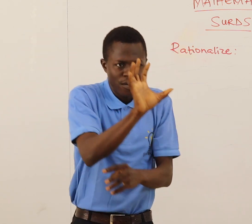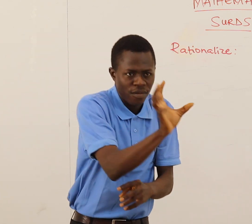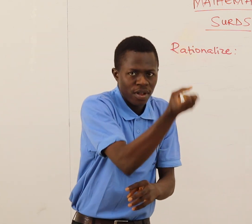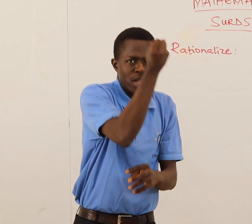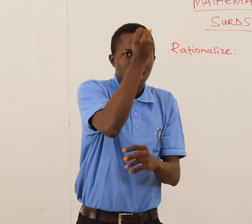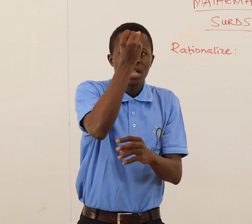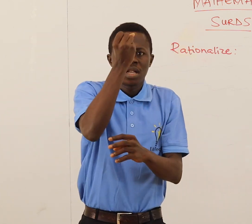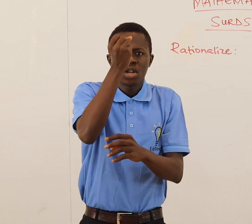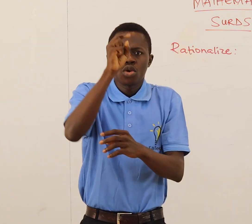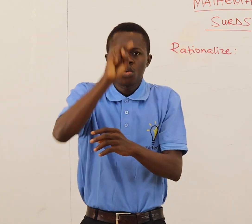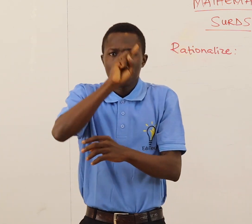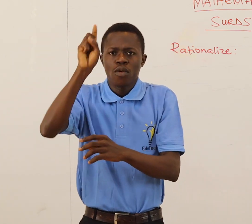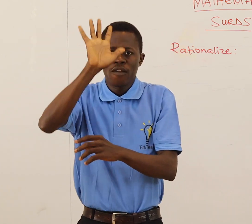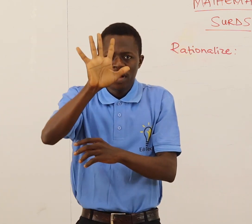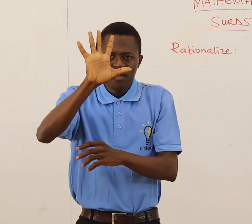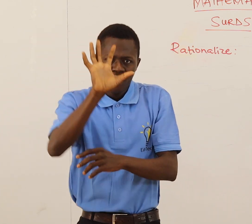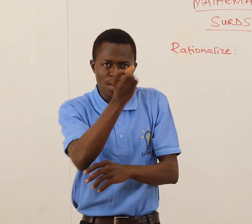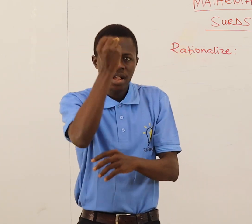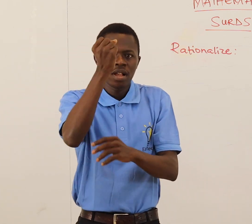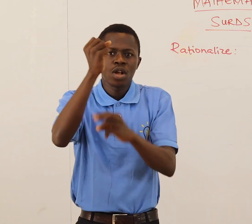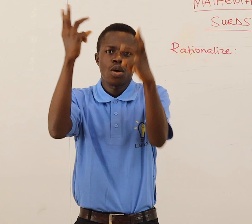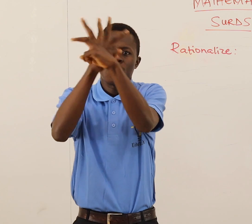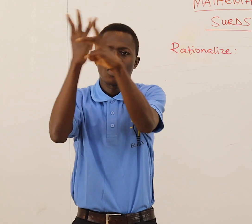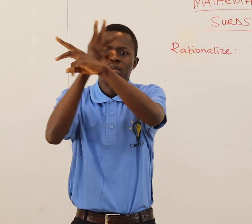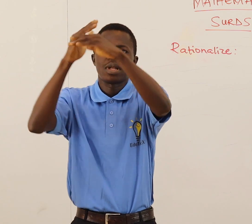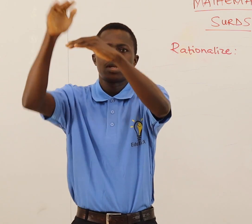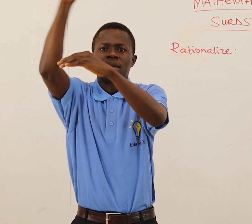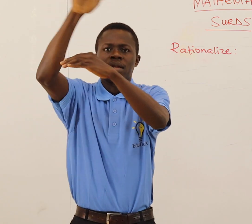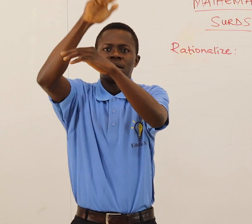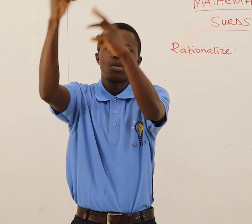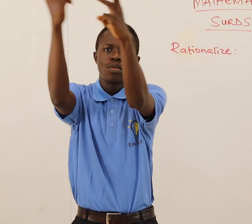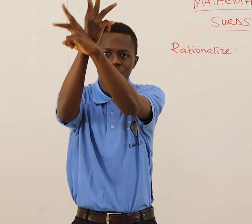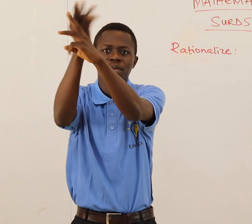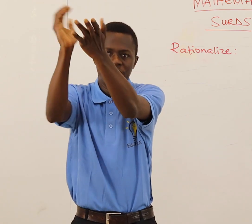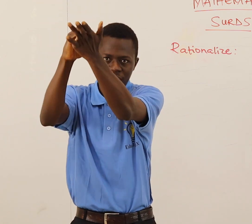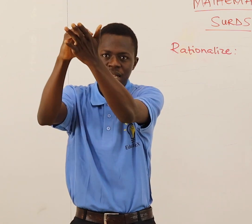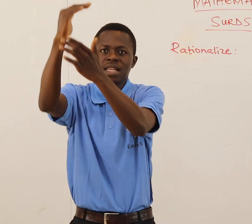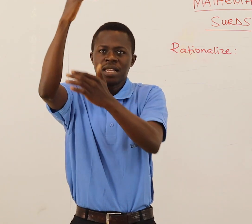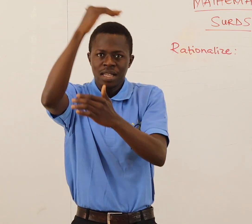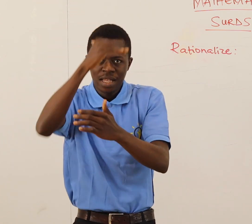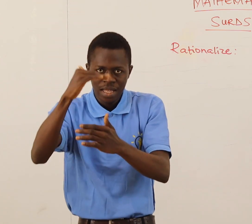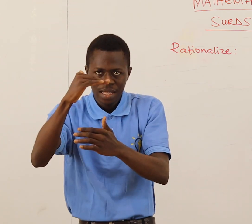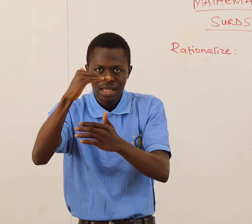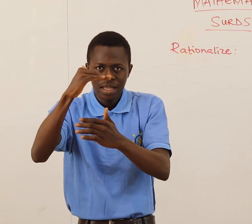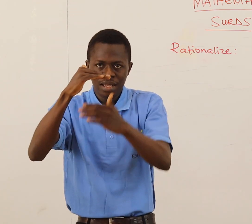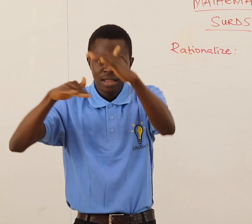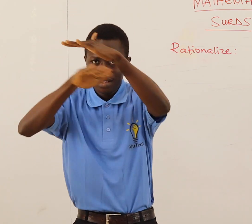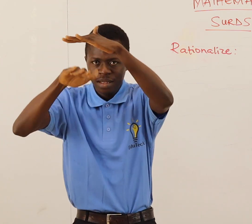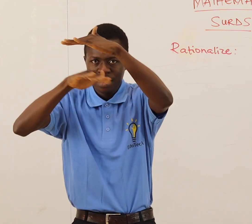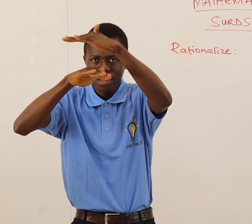you will do is that you take square root 5, which is the denominator, multiply it by the numerator, which is 1,